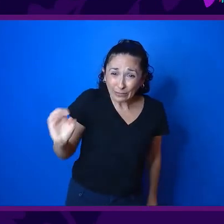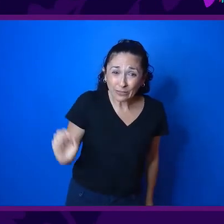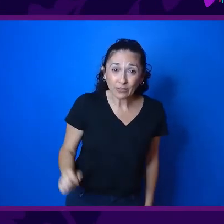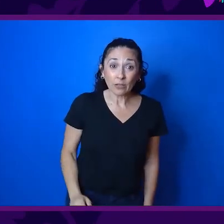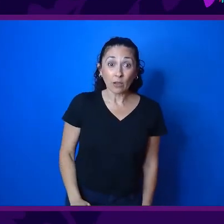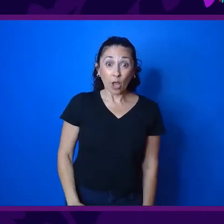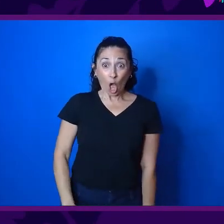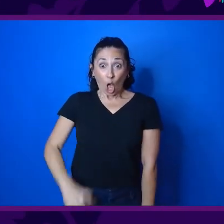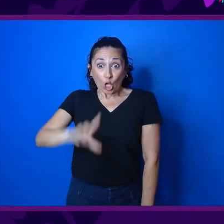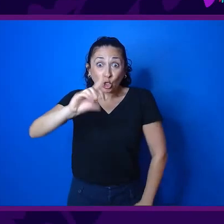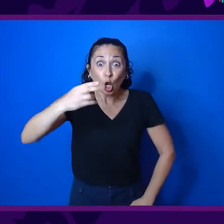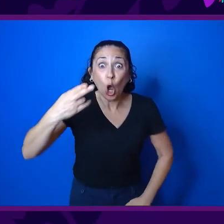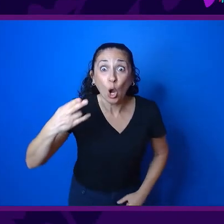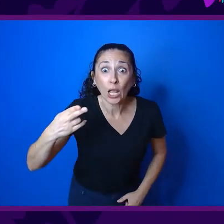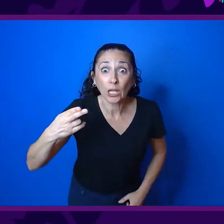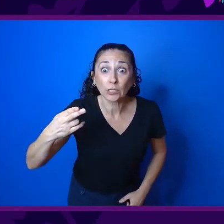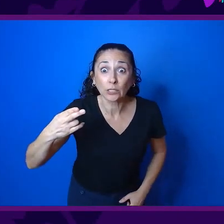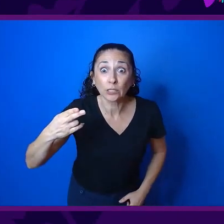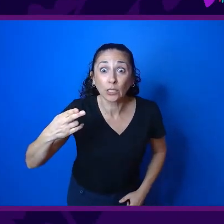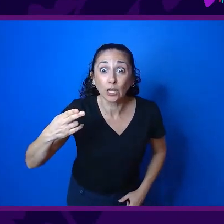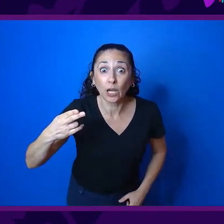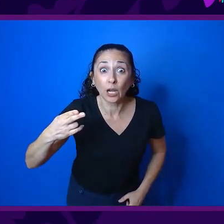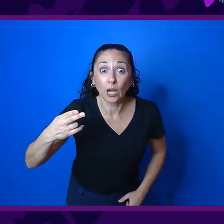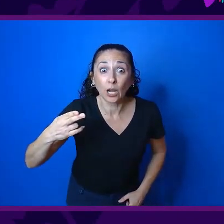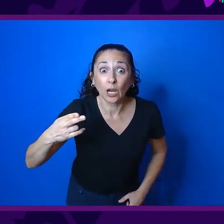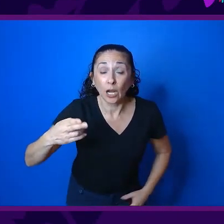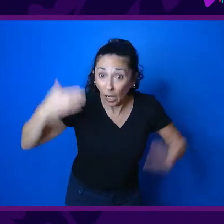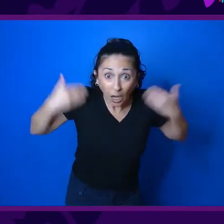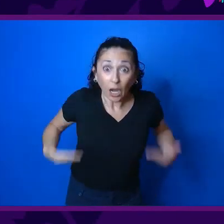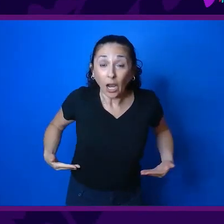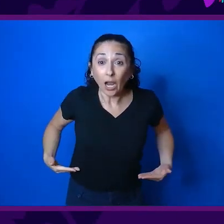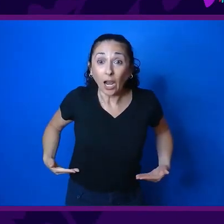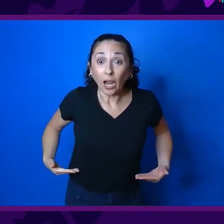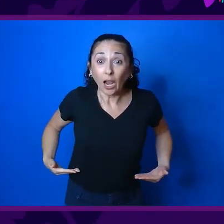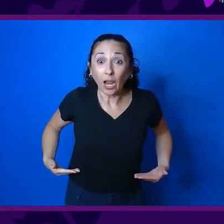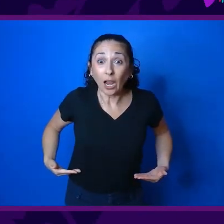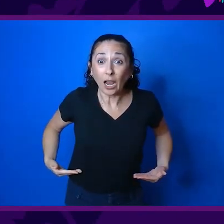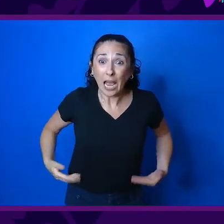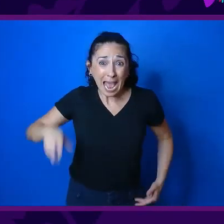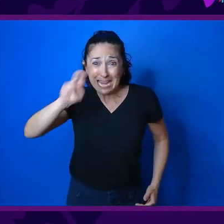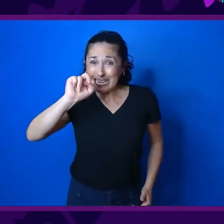Dolores Huerta? It's me, Nacho!